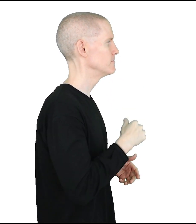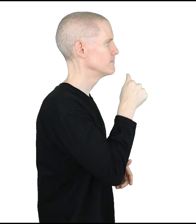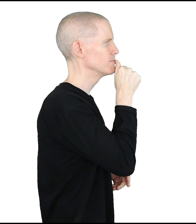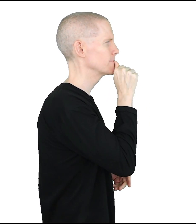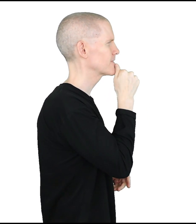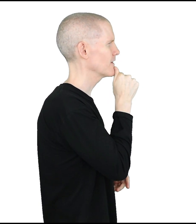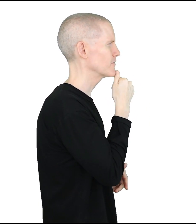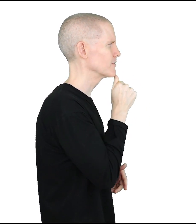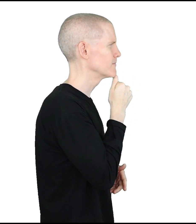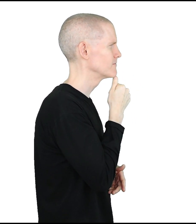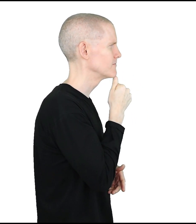suffer.